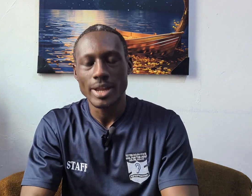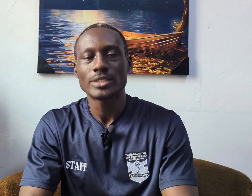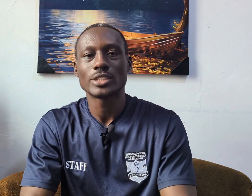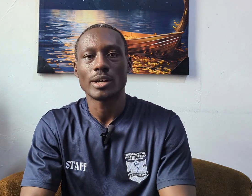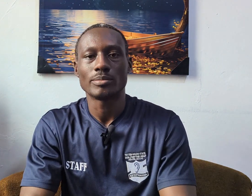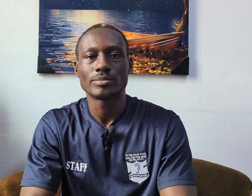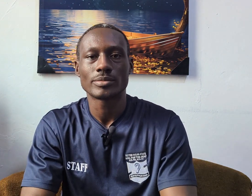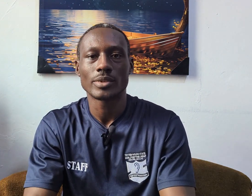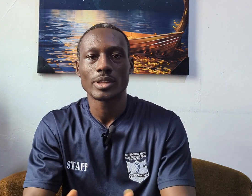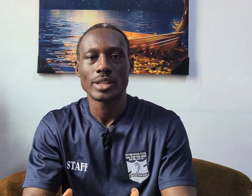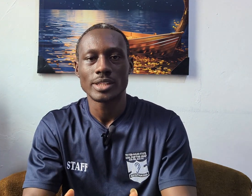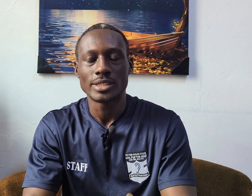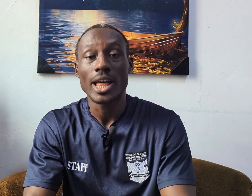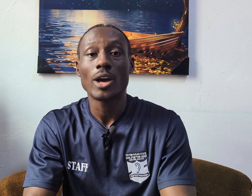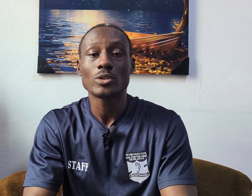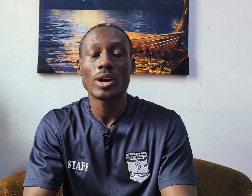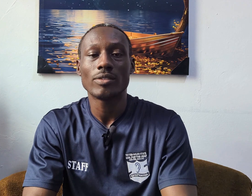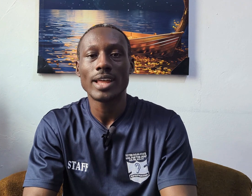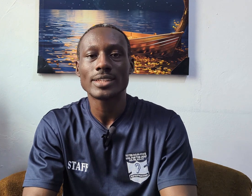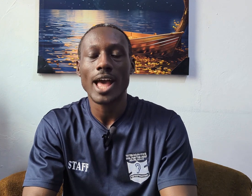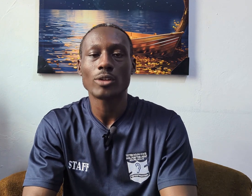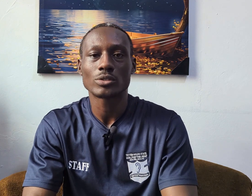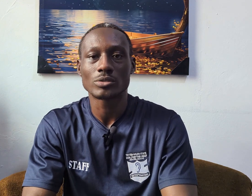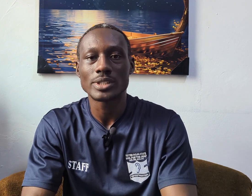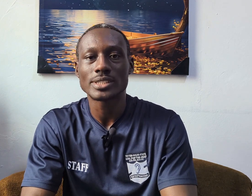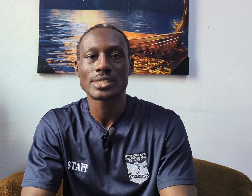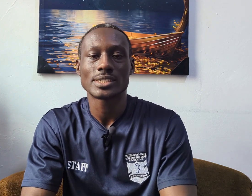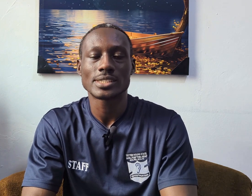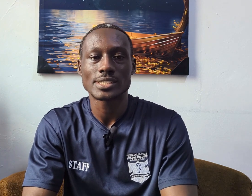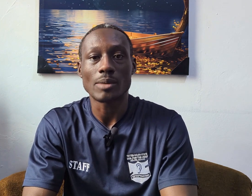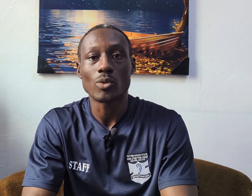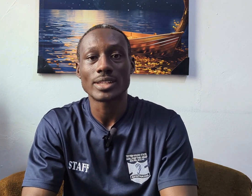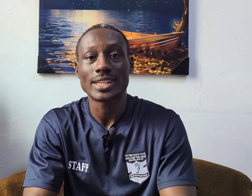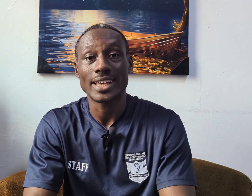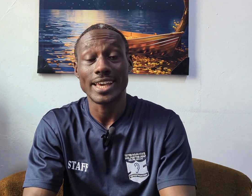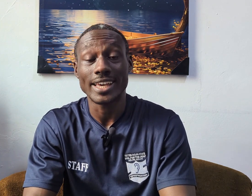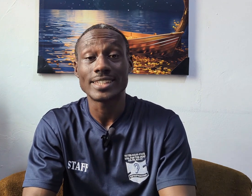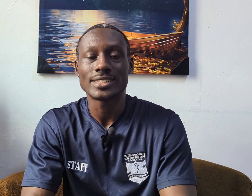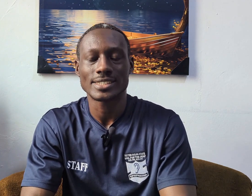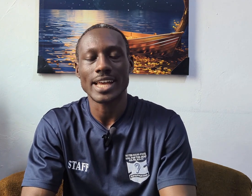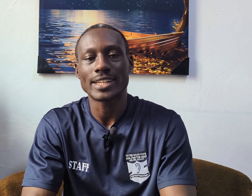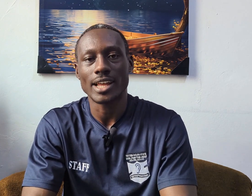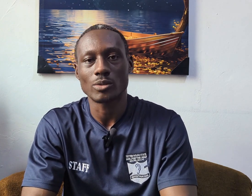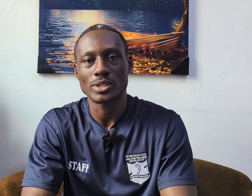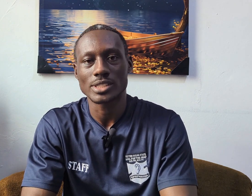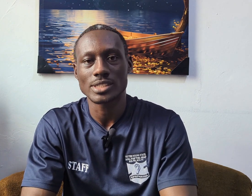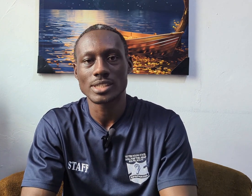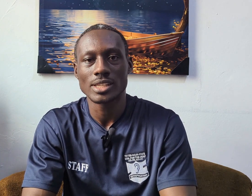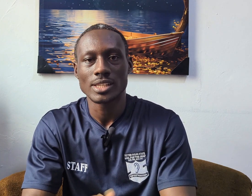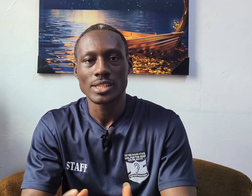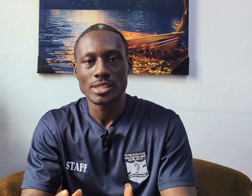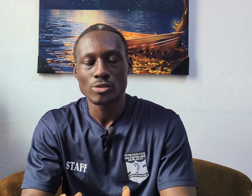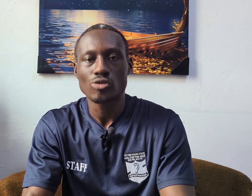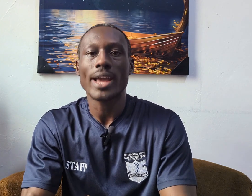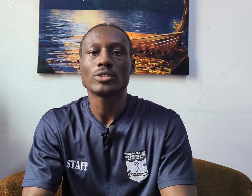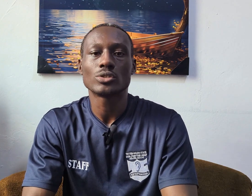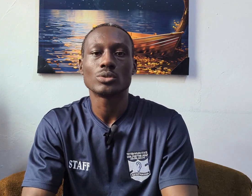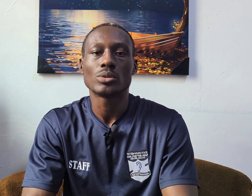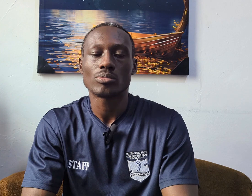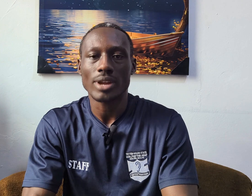Great job. Now you have learned how to greet someone in sign language. Try to